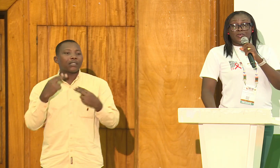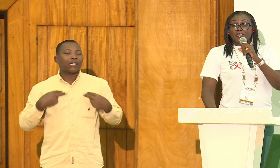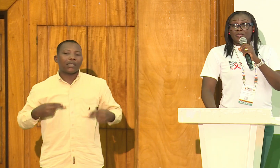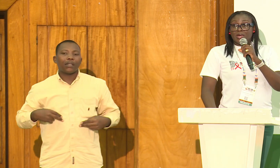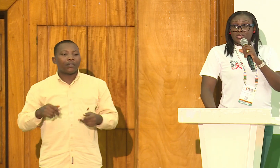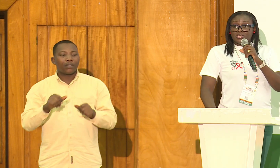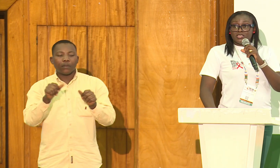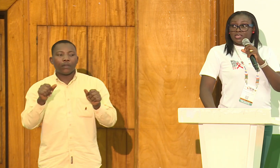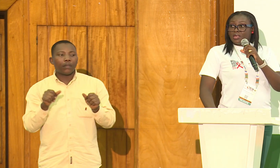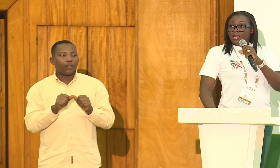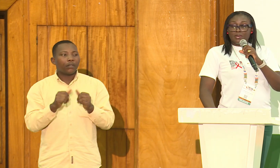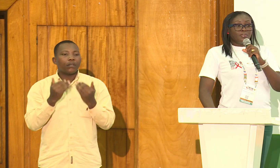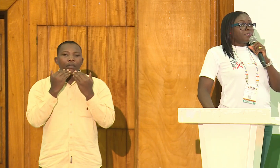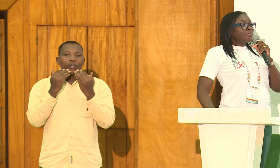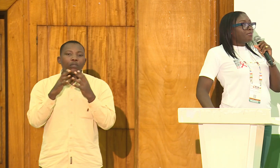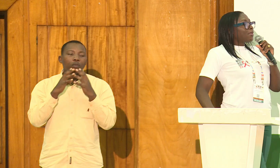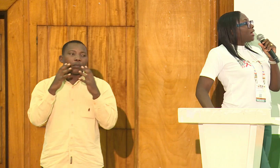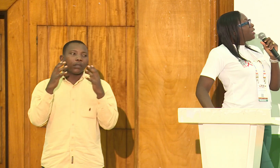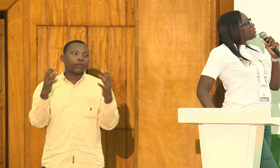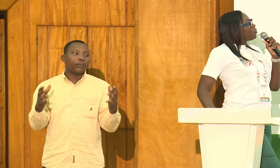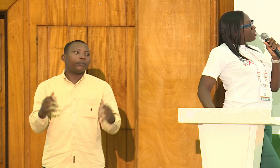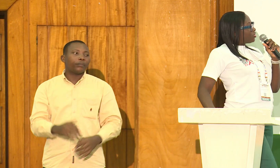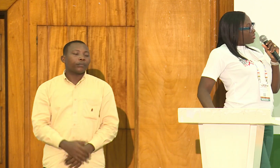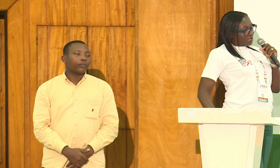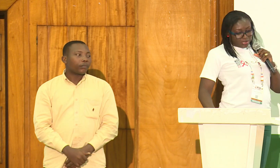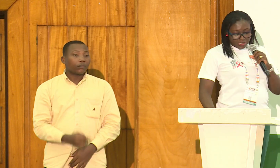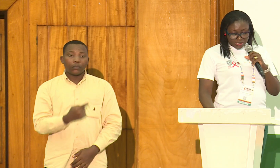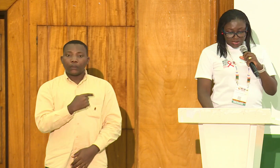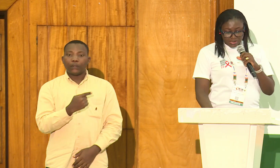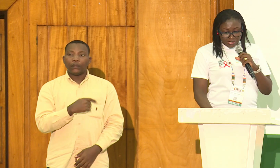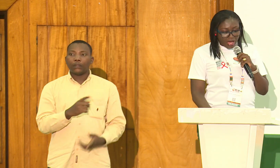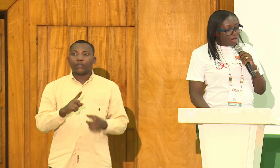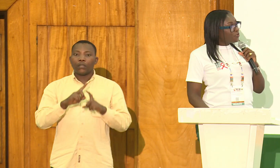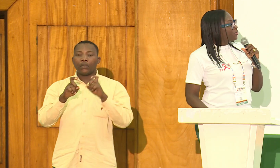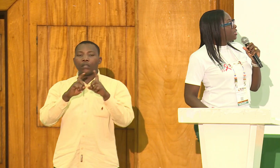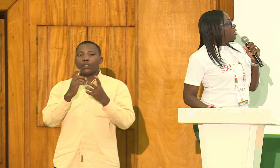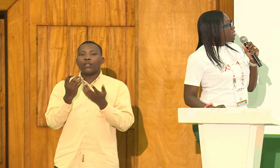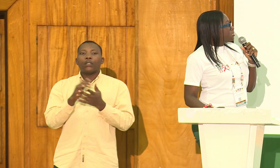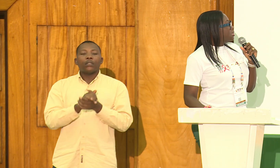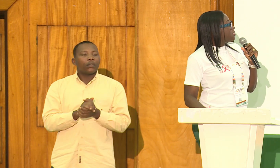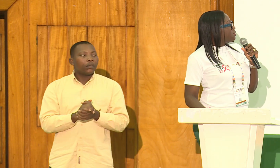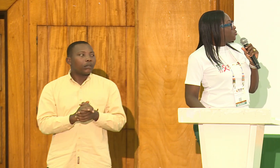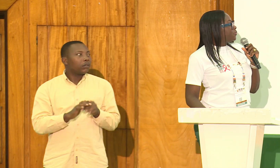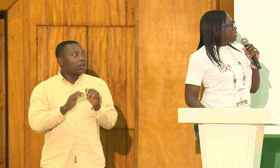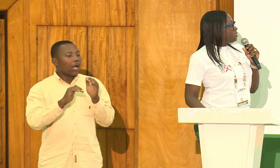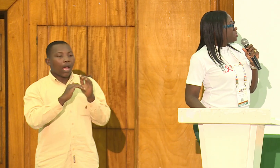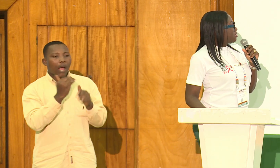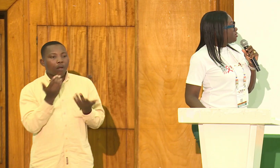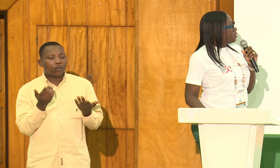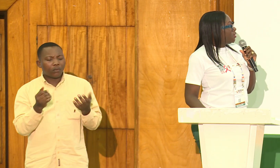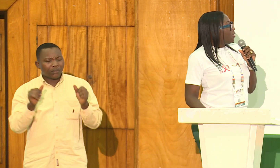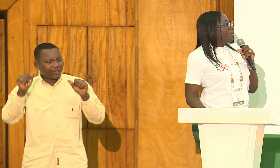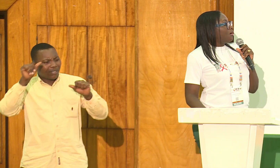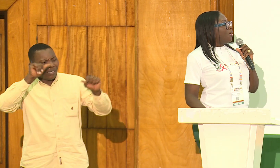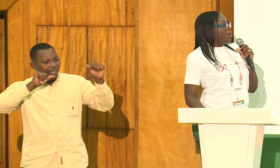Thank you very much. My question is how we assess